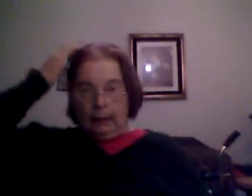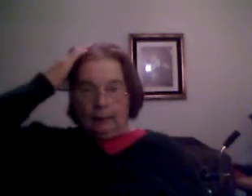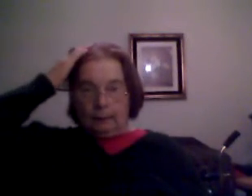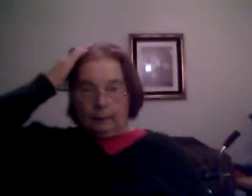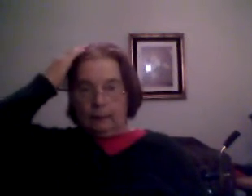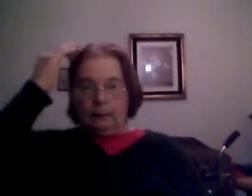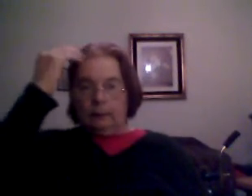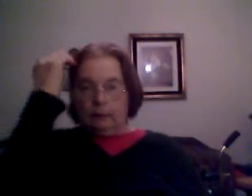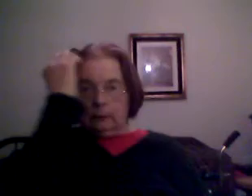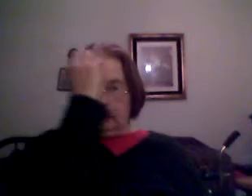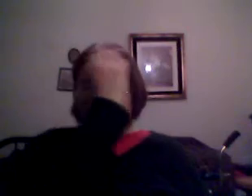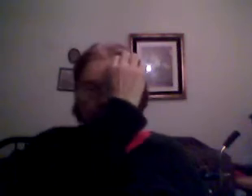cap,